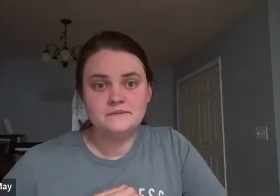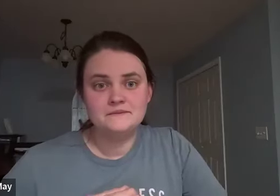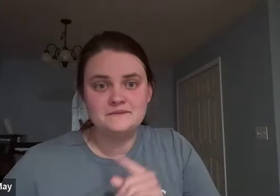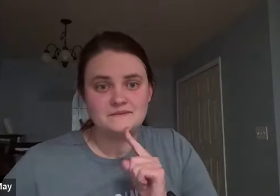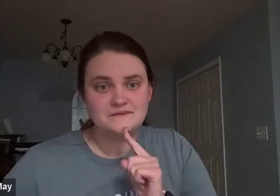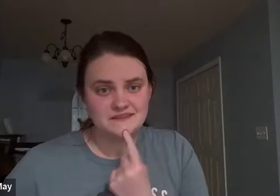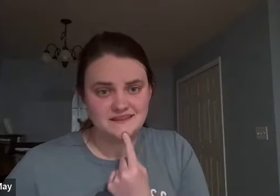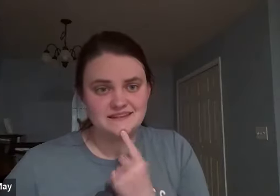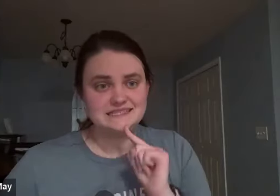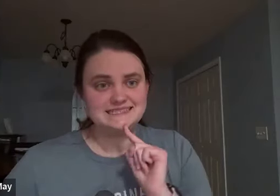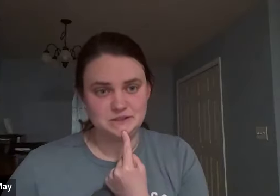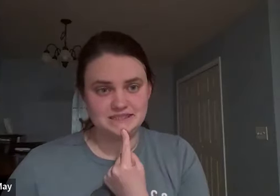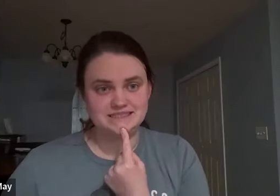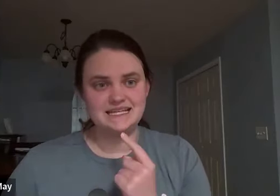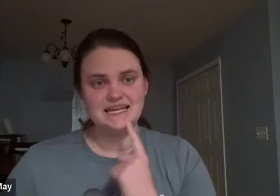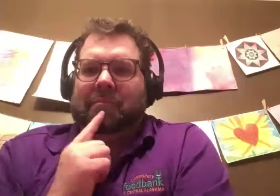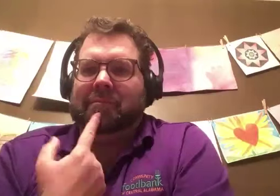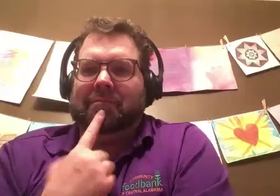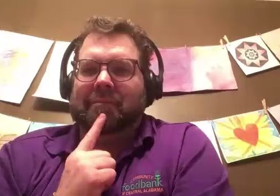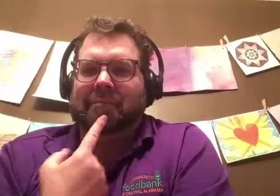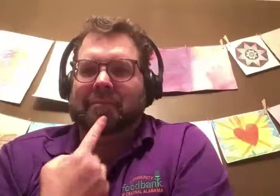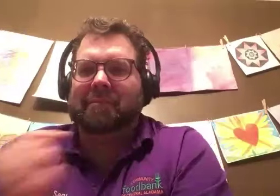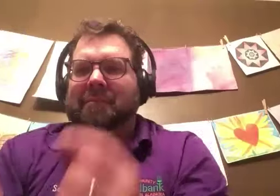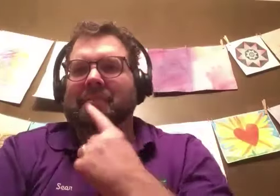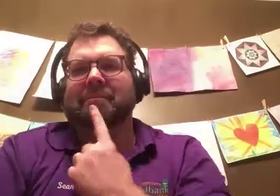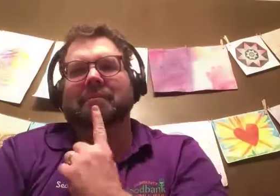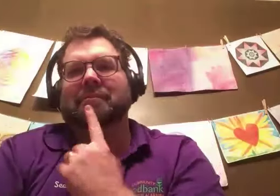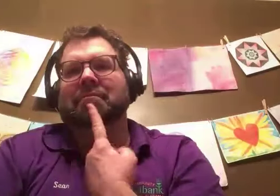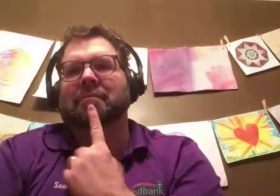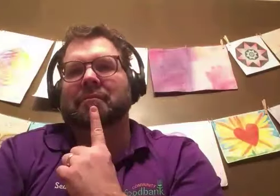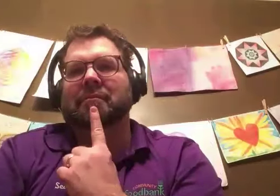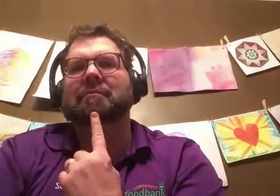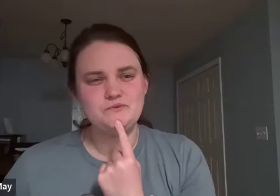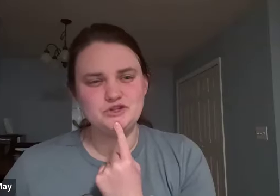I'm serious. Serious. Serious. It's like our sour, Okay. but it's on your, like, your teeth.